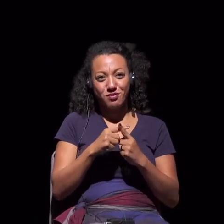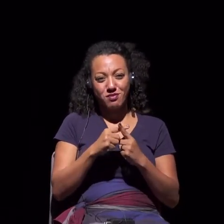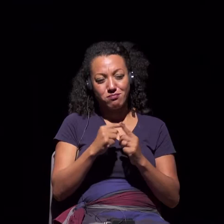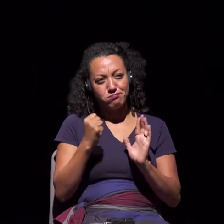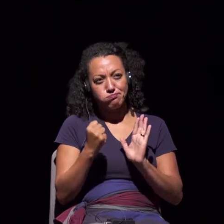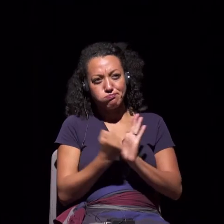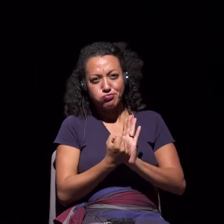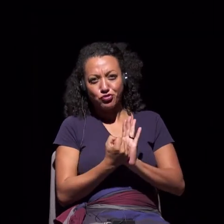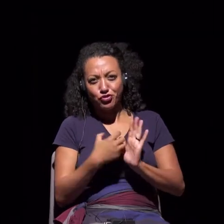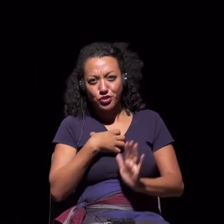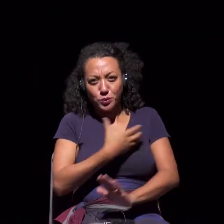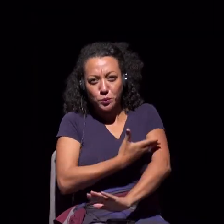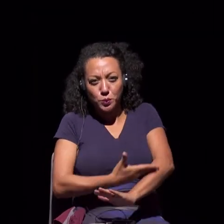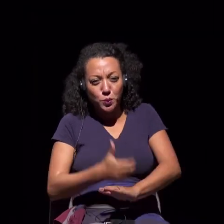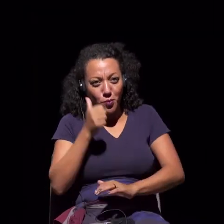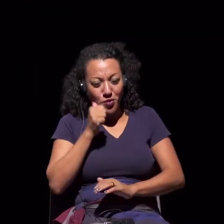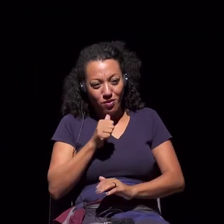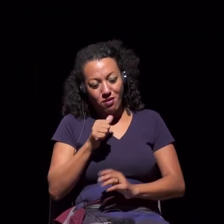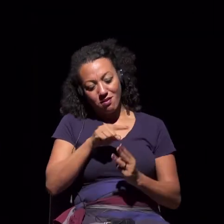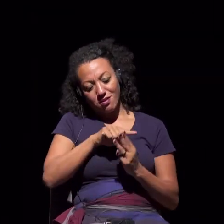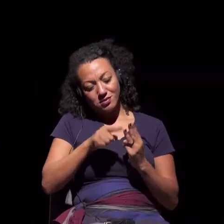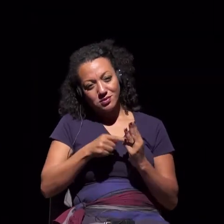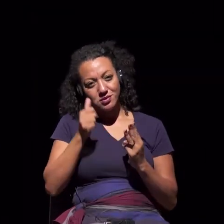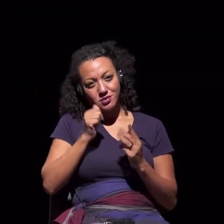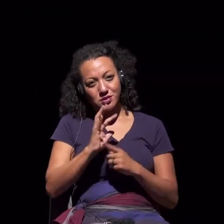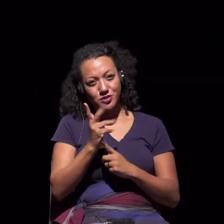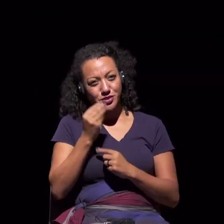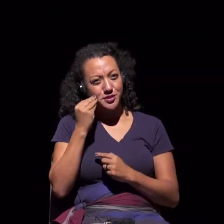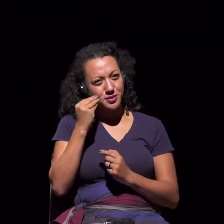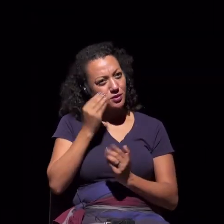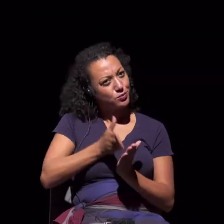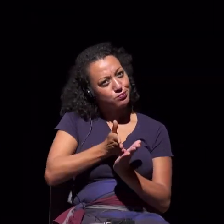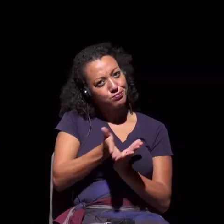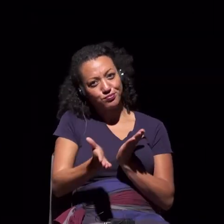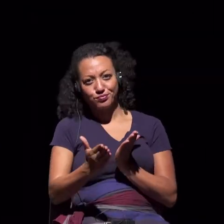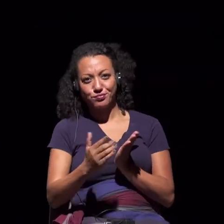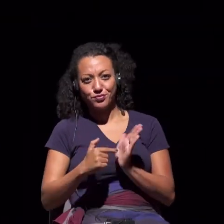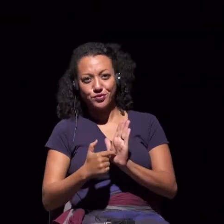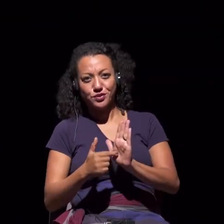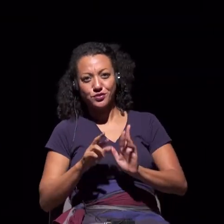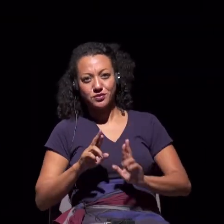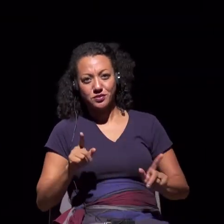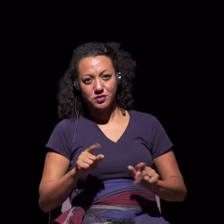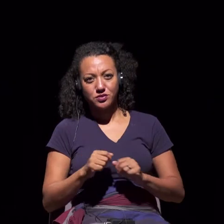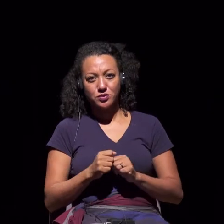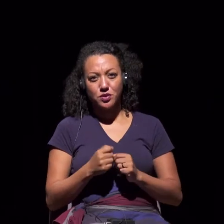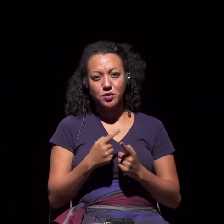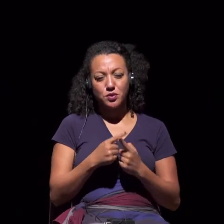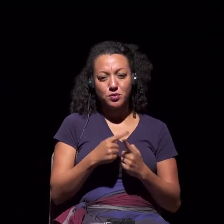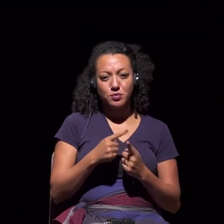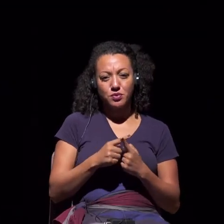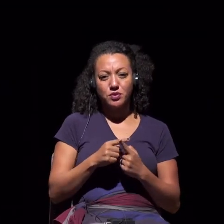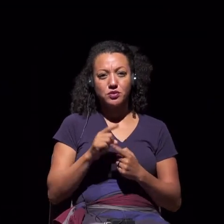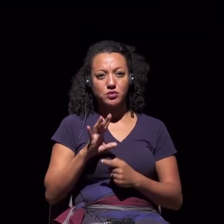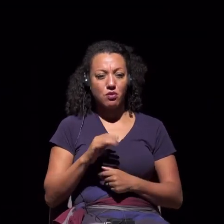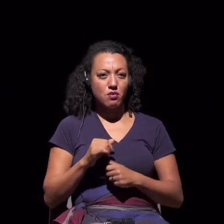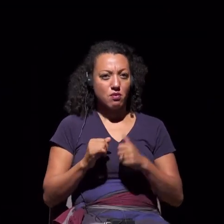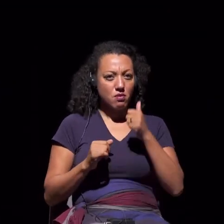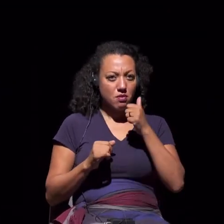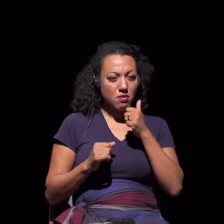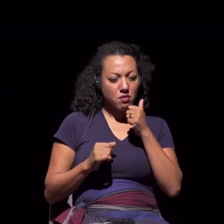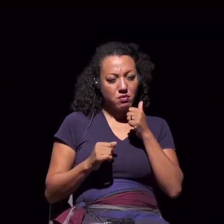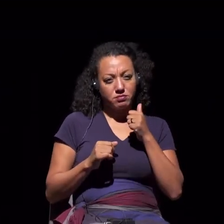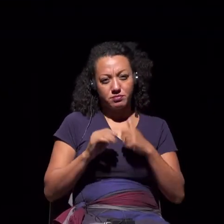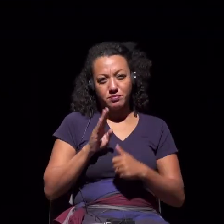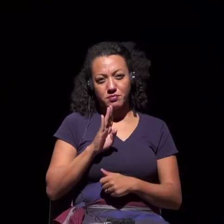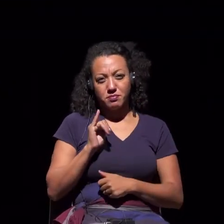diminishing the neatly packaged social binaries, as well as the documents that support those binaries, so that